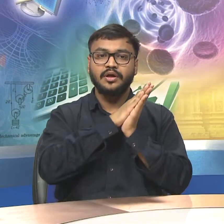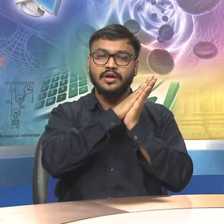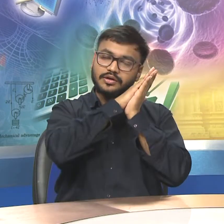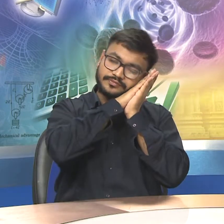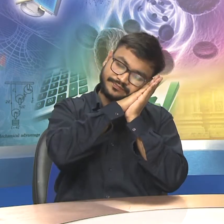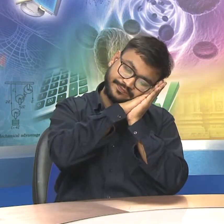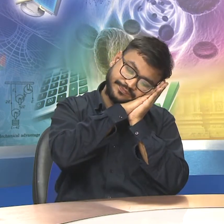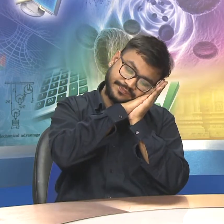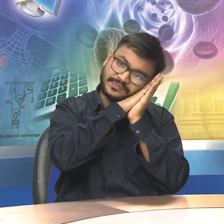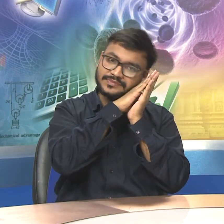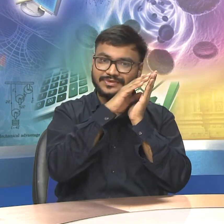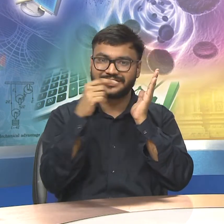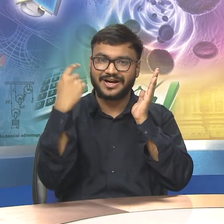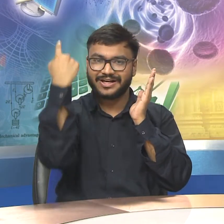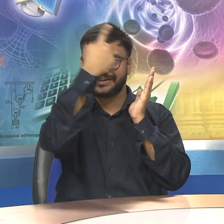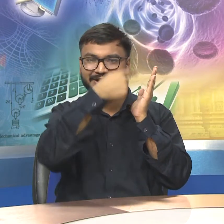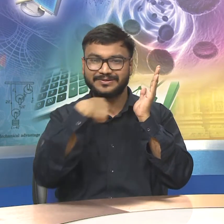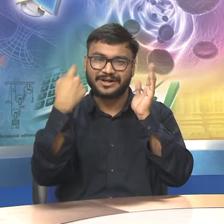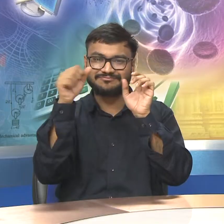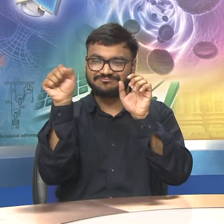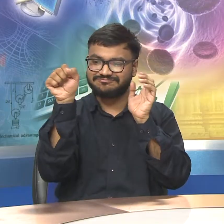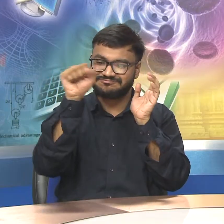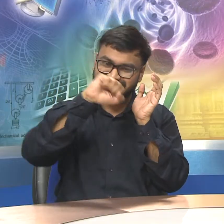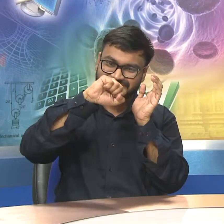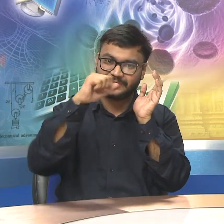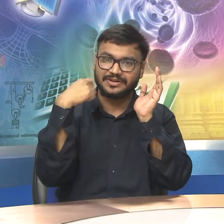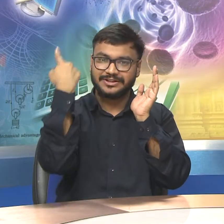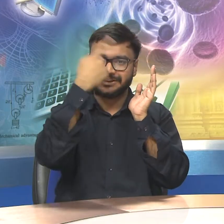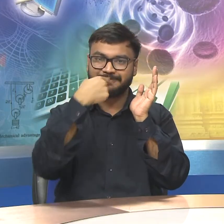And the sleep, you must tilt your hand.